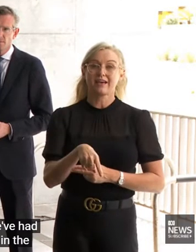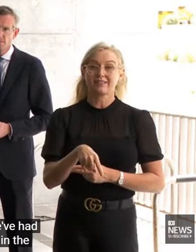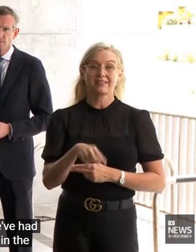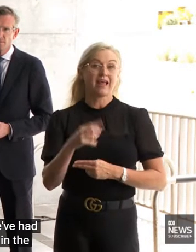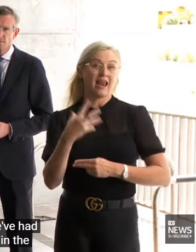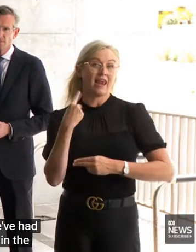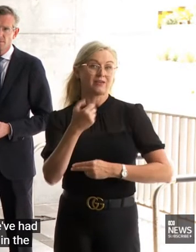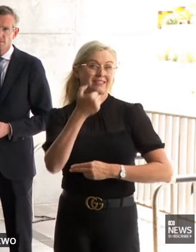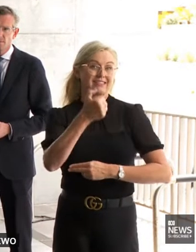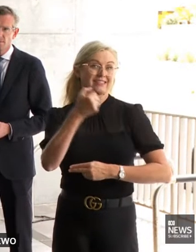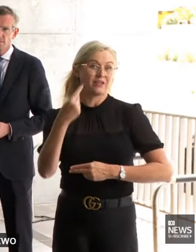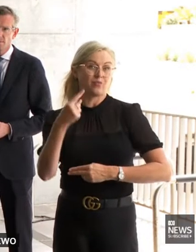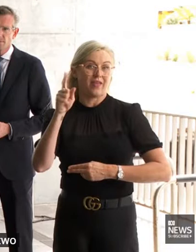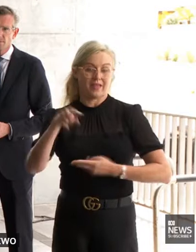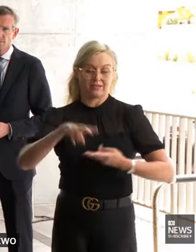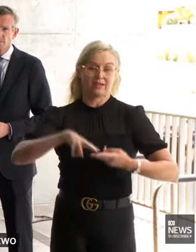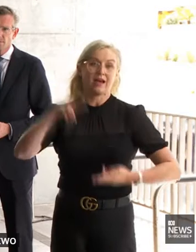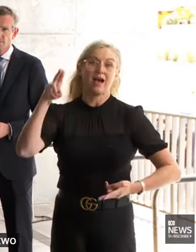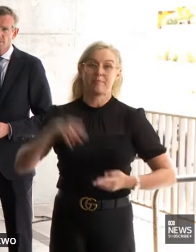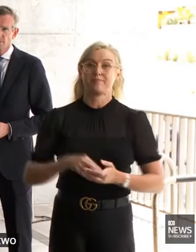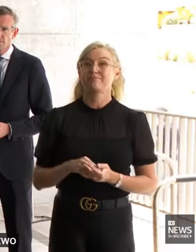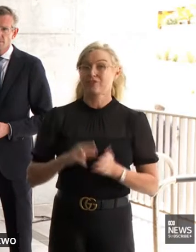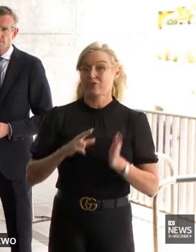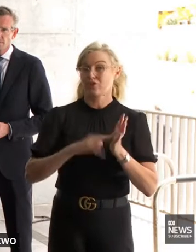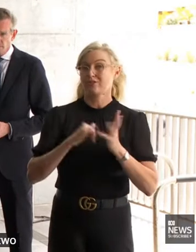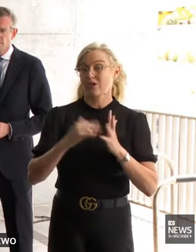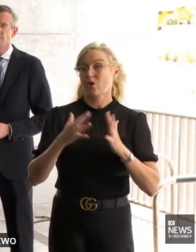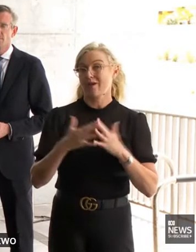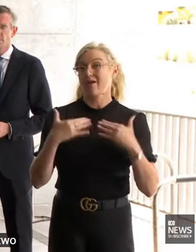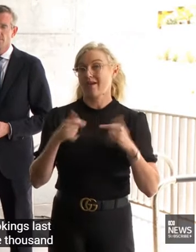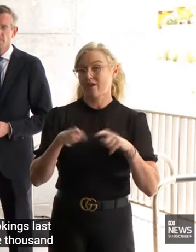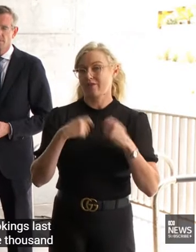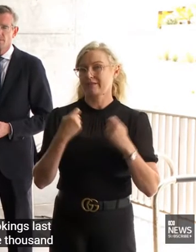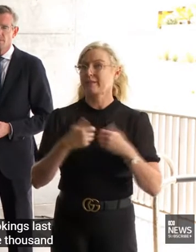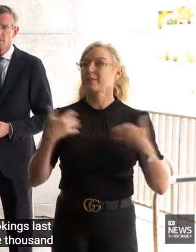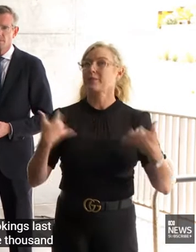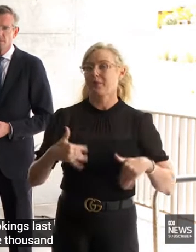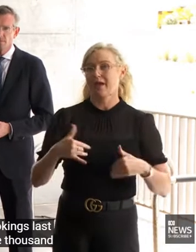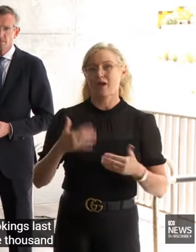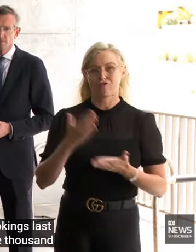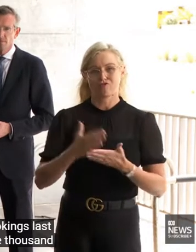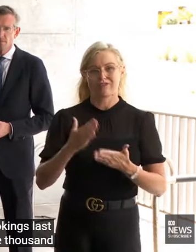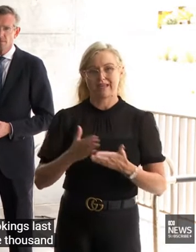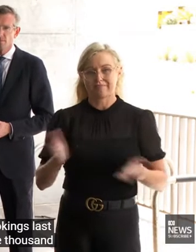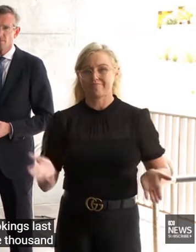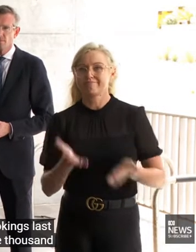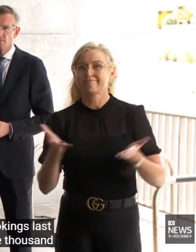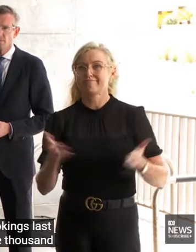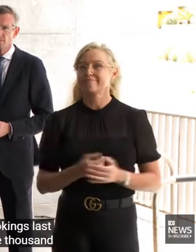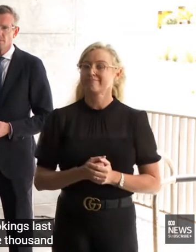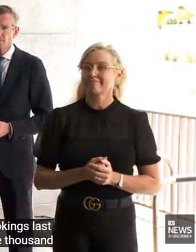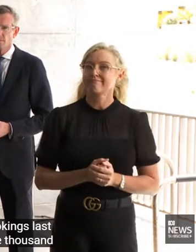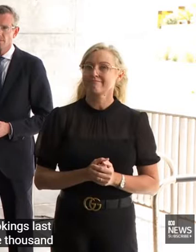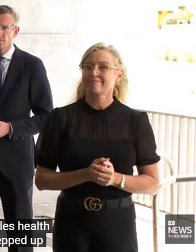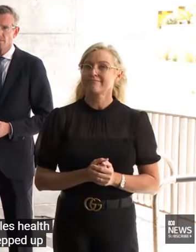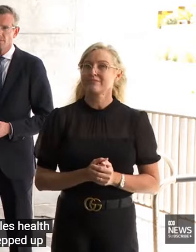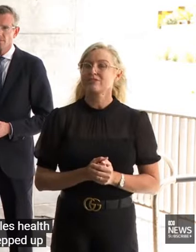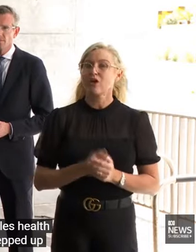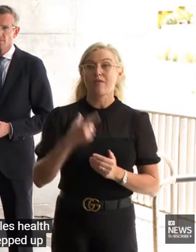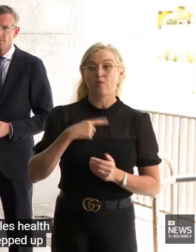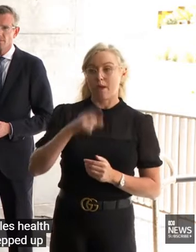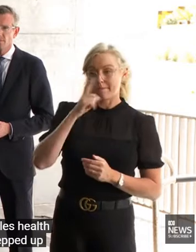had 61,000, so the New South Wales Health Team have really stepped up because the community have come in and are actually getting the